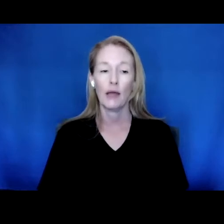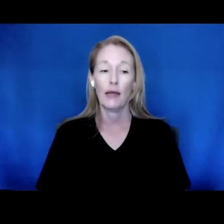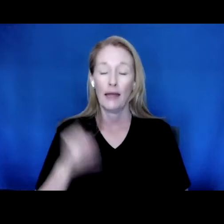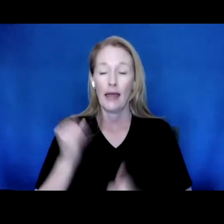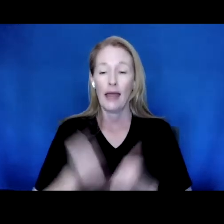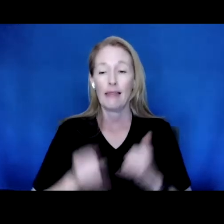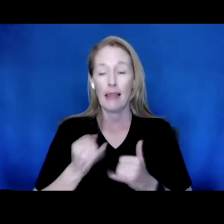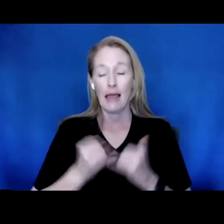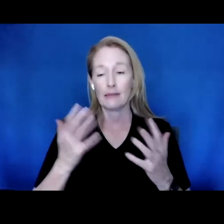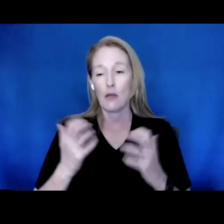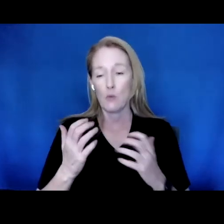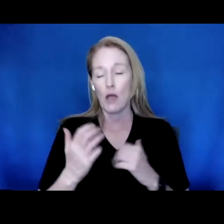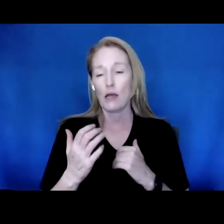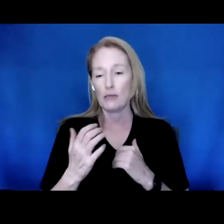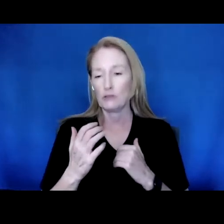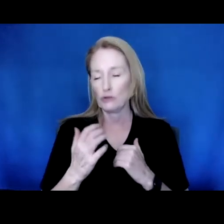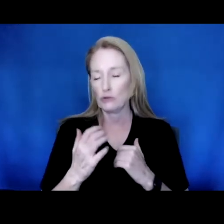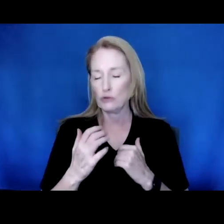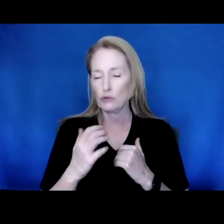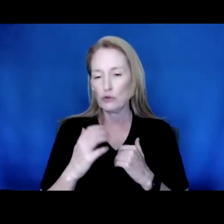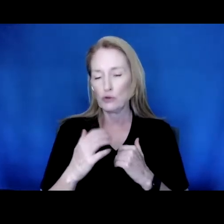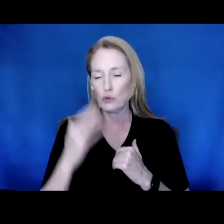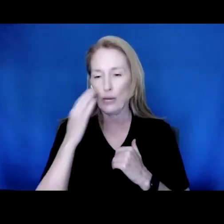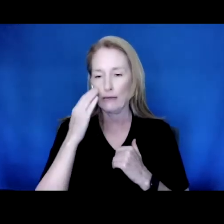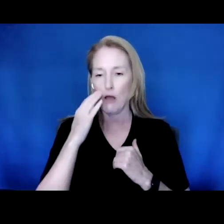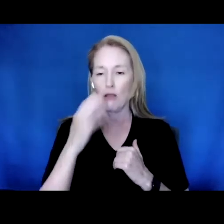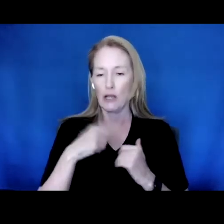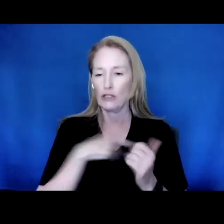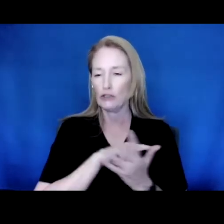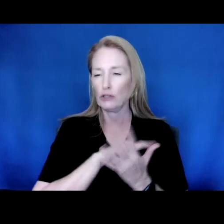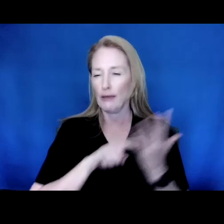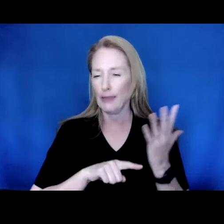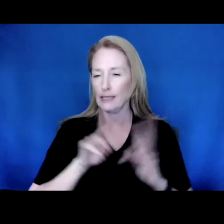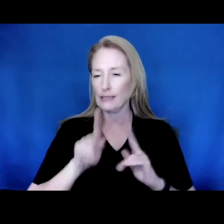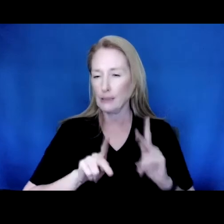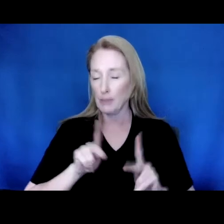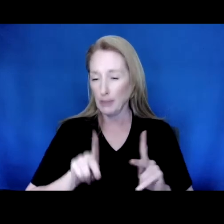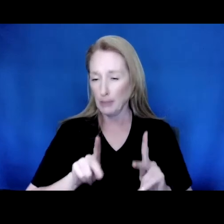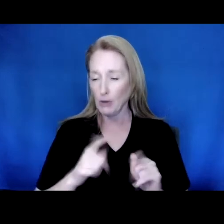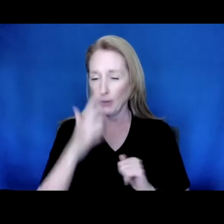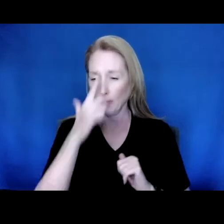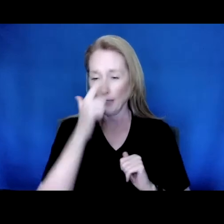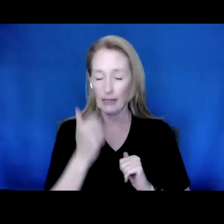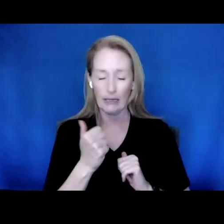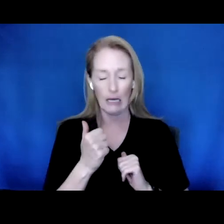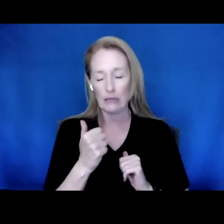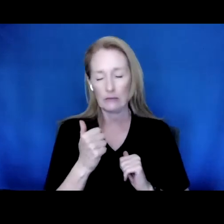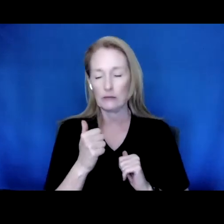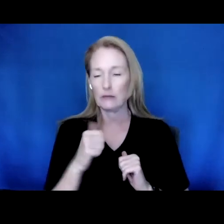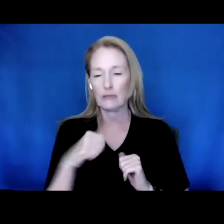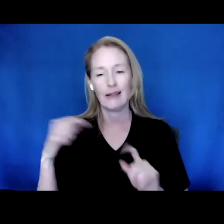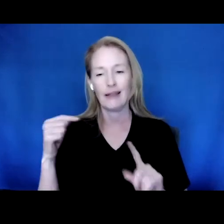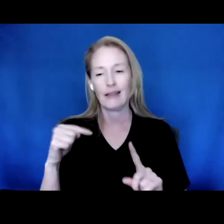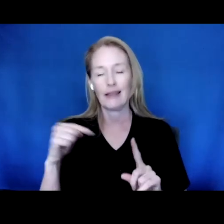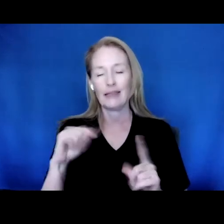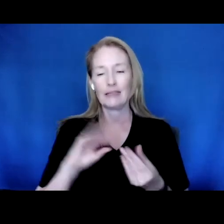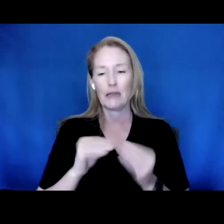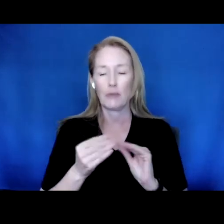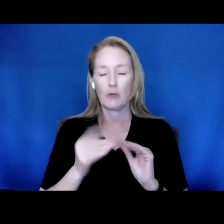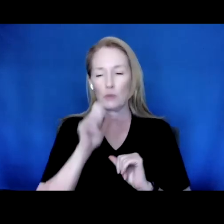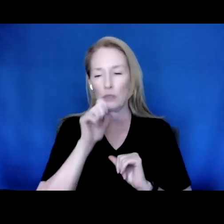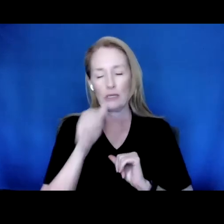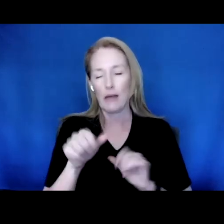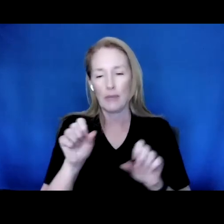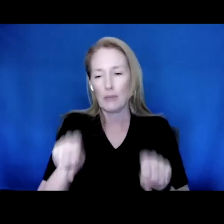following individuals, as this work would not have been possible without them. Martin Celaya was my